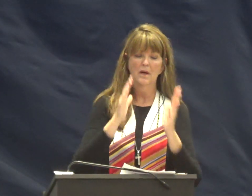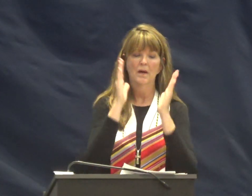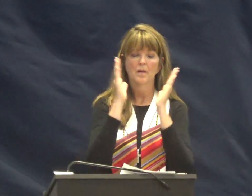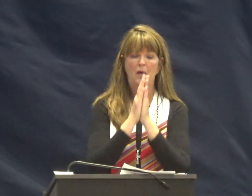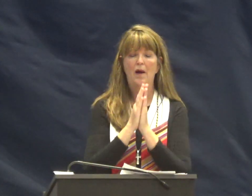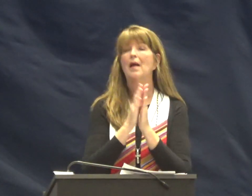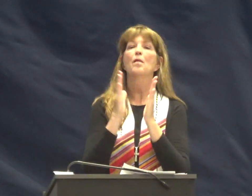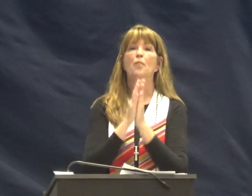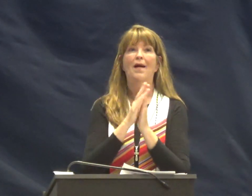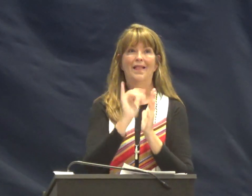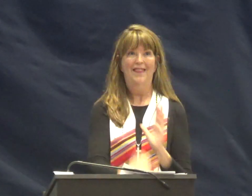see in this picture.